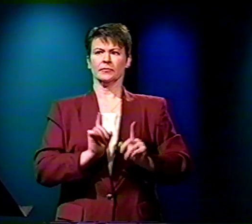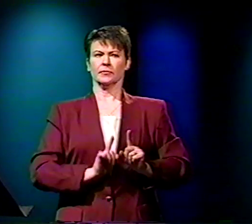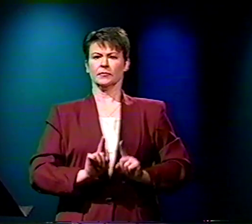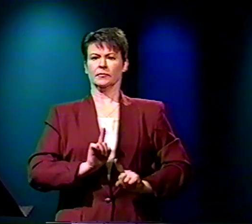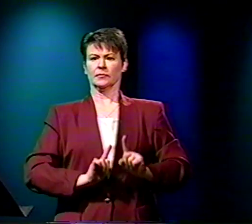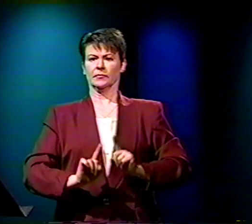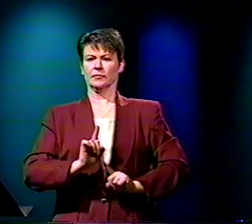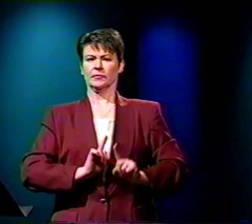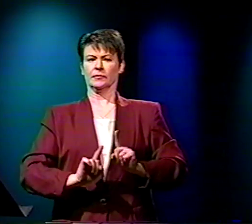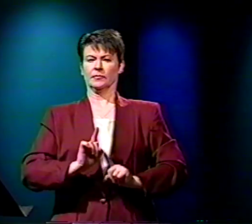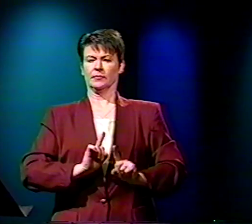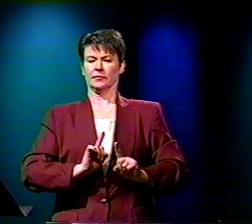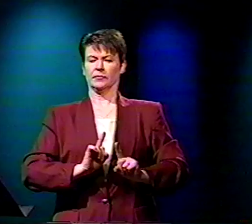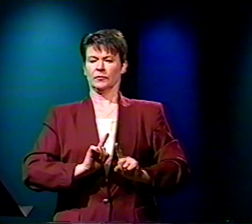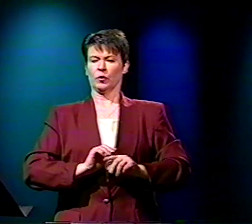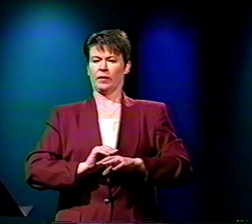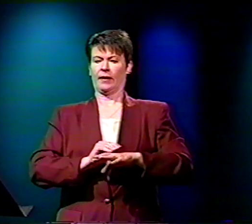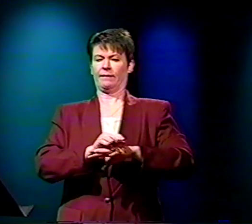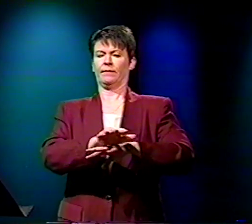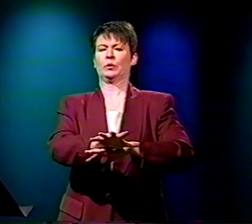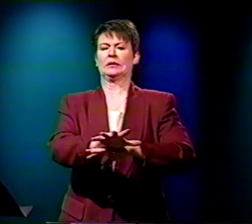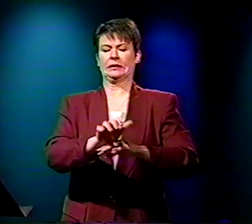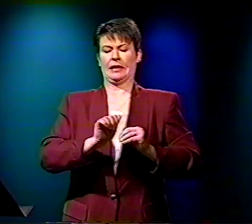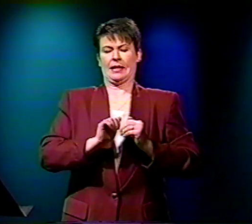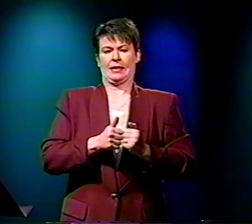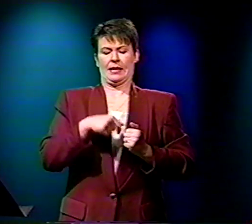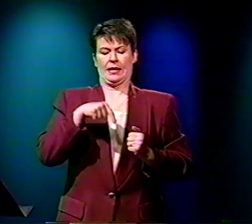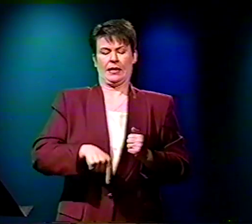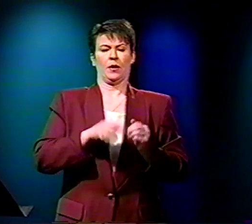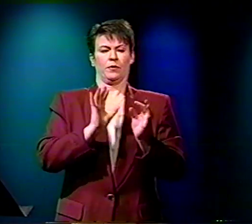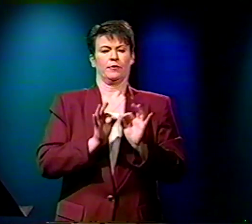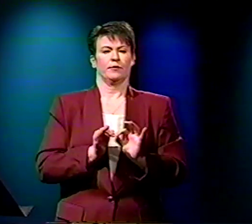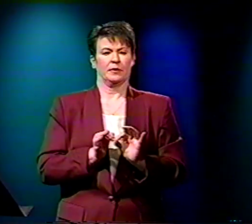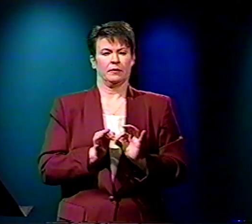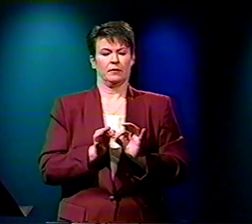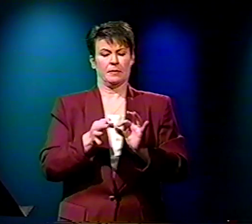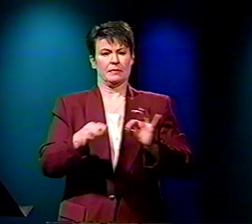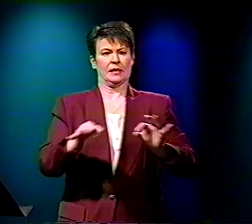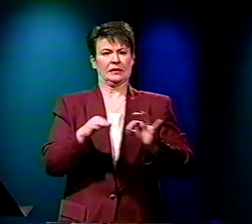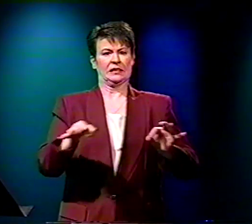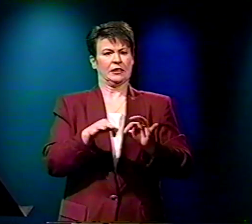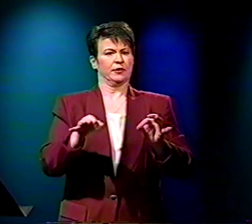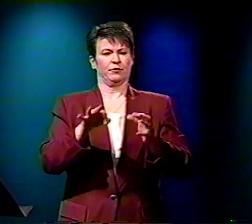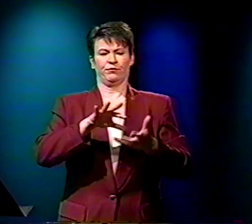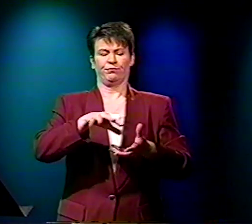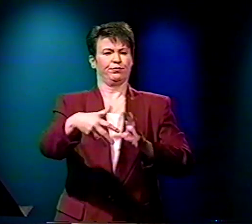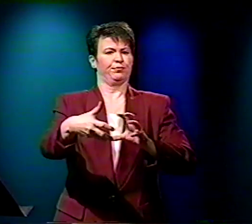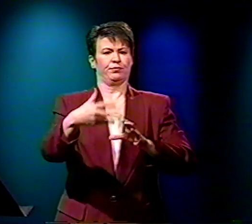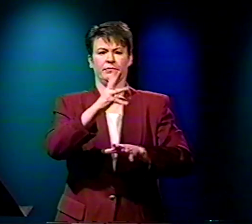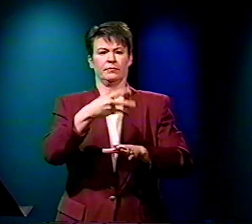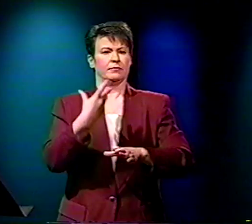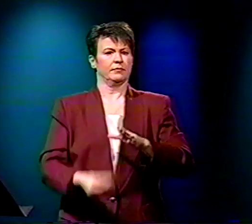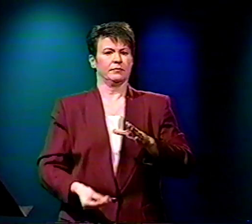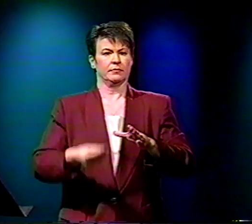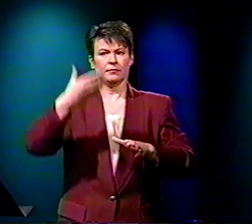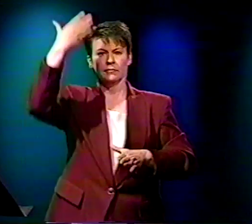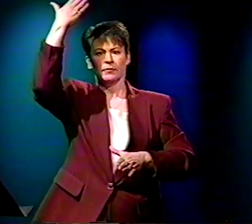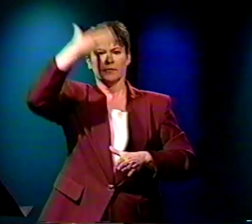using non-manual markers. And so that affects how the interpreter interprets and affects the message.